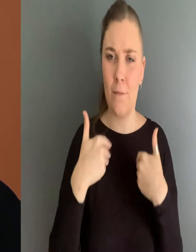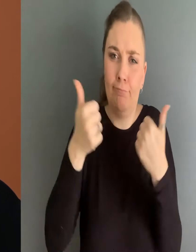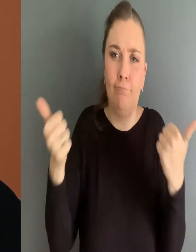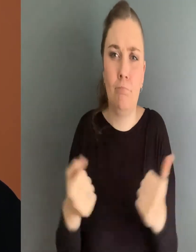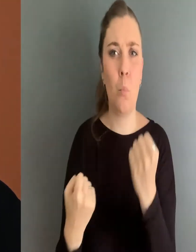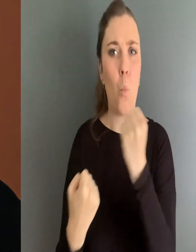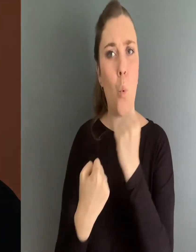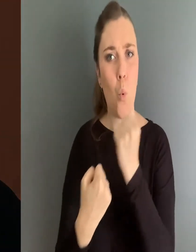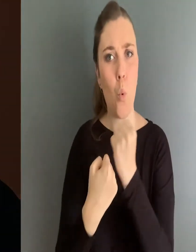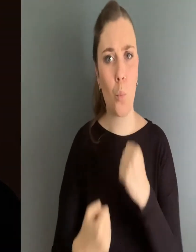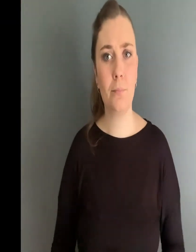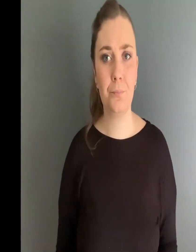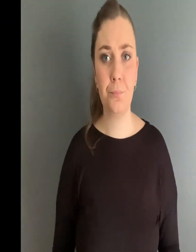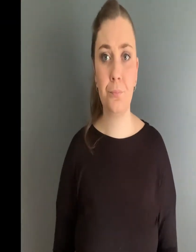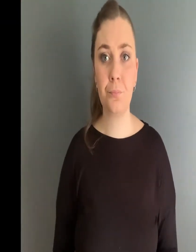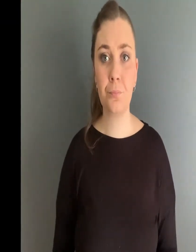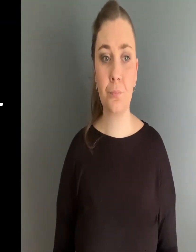support.